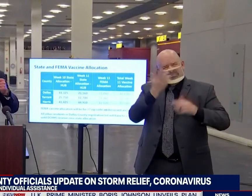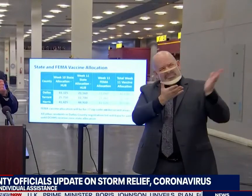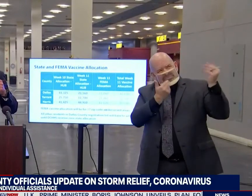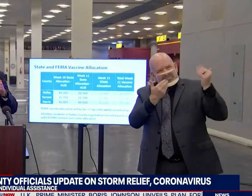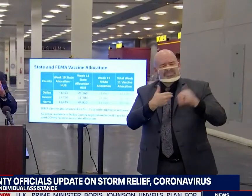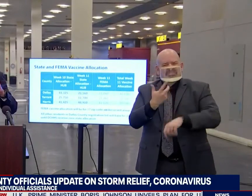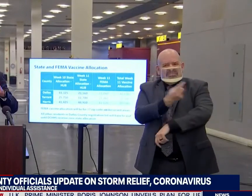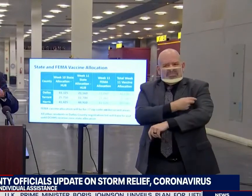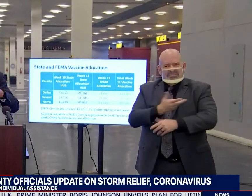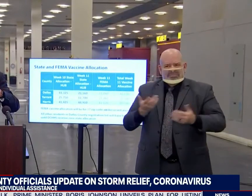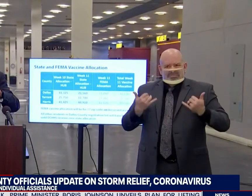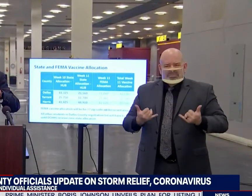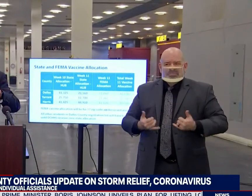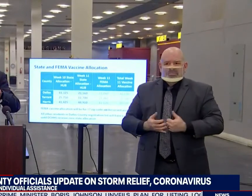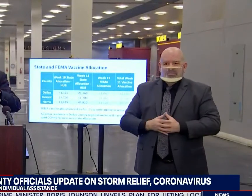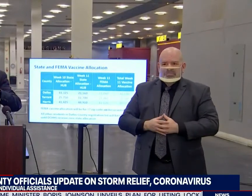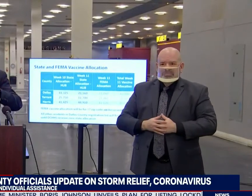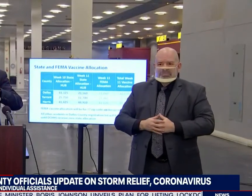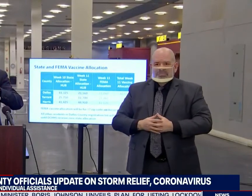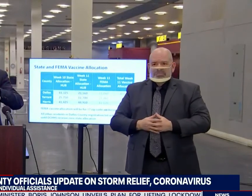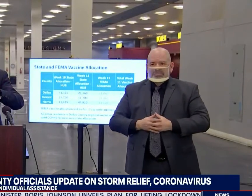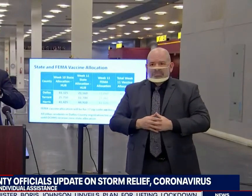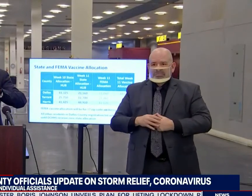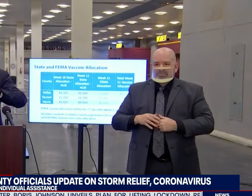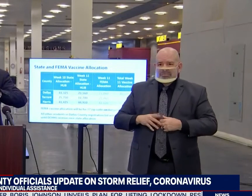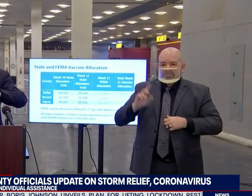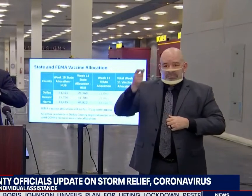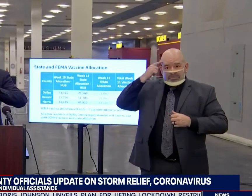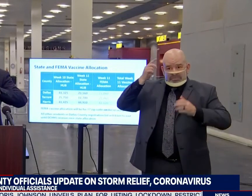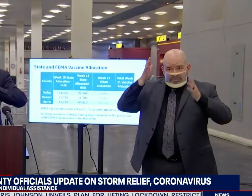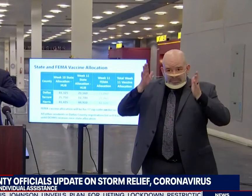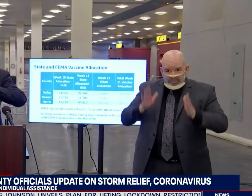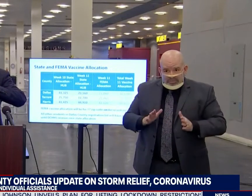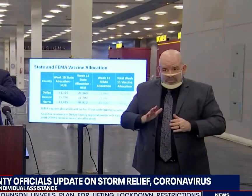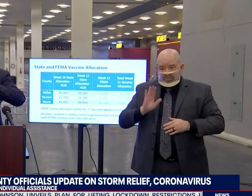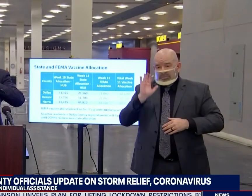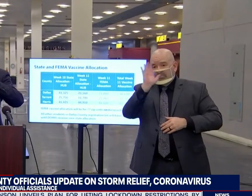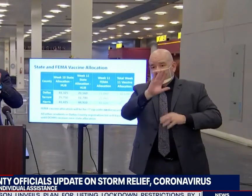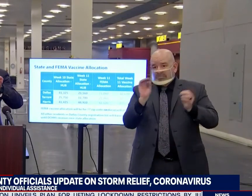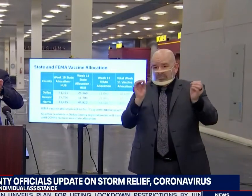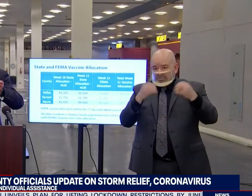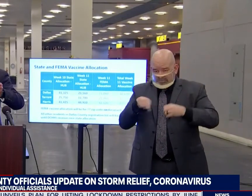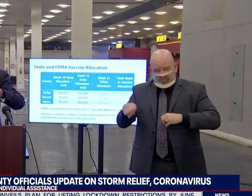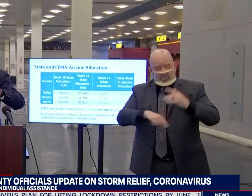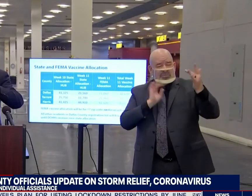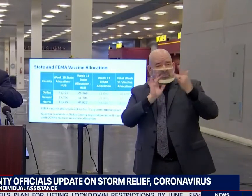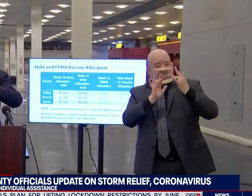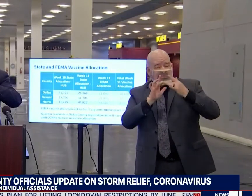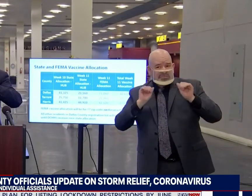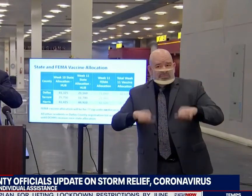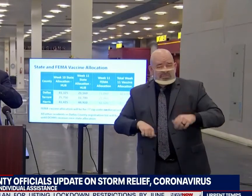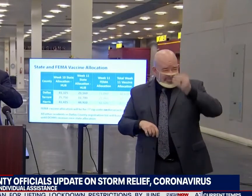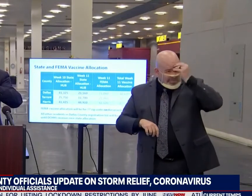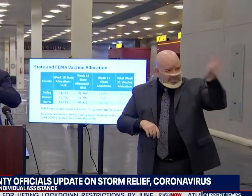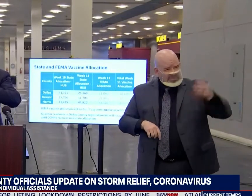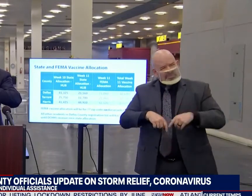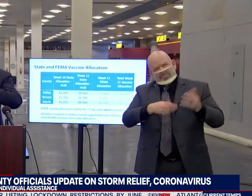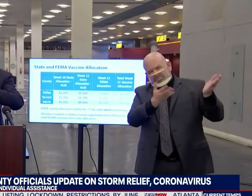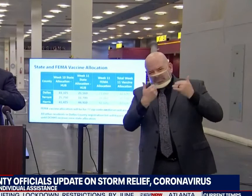counties and contact Governor Abbott directly. Now, um